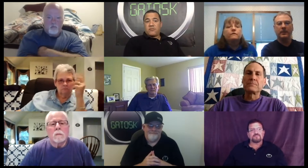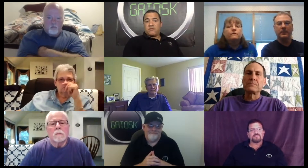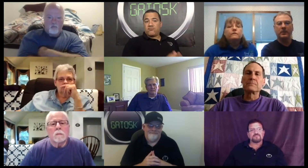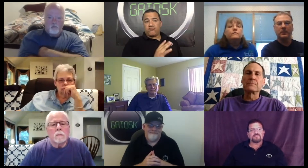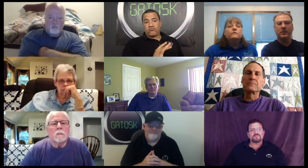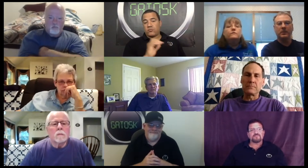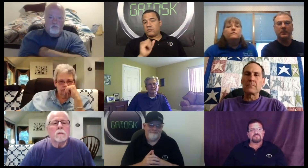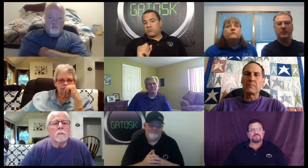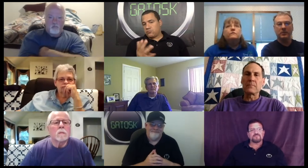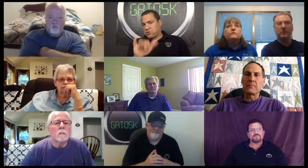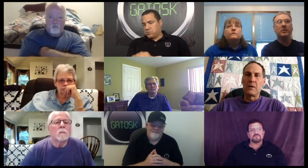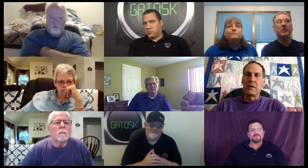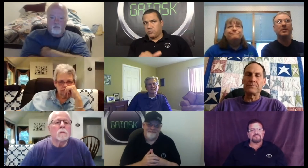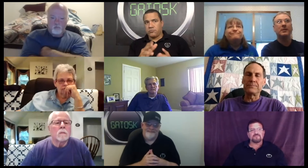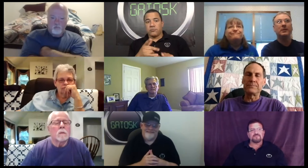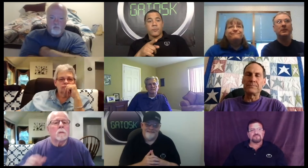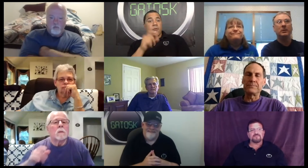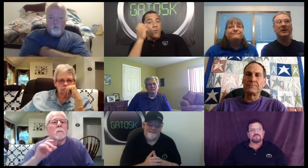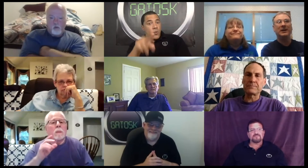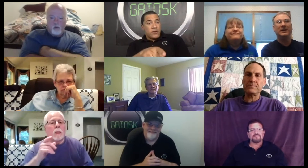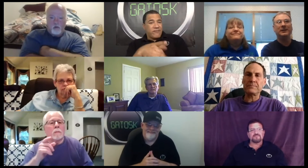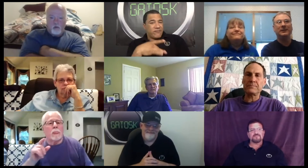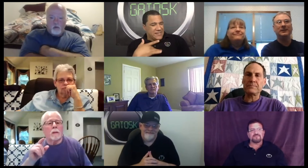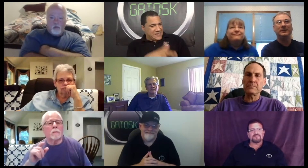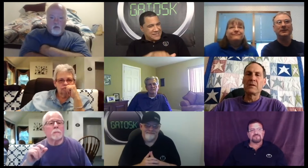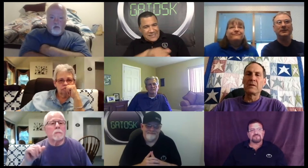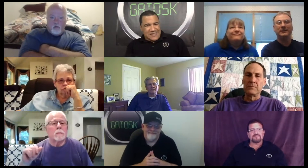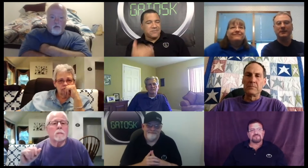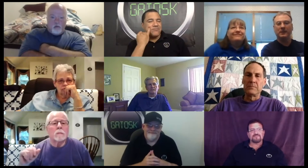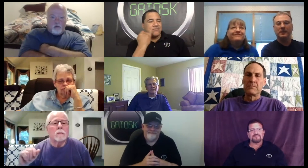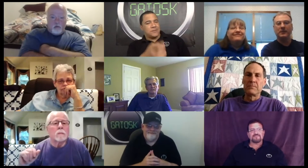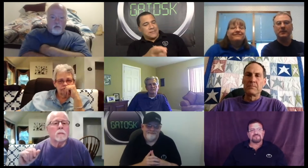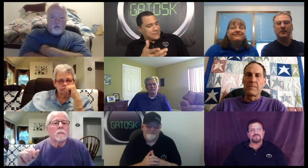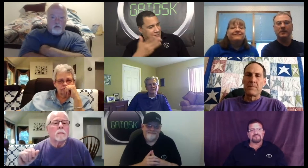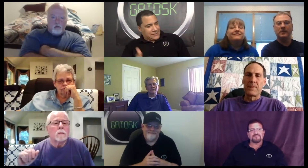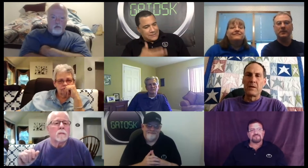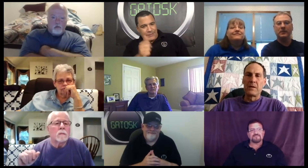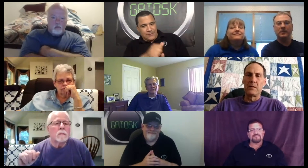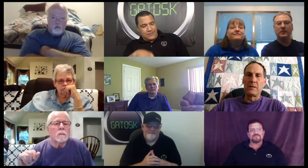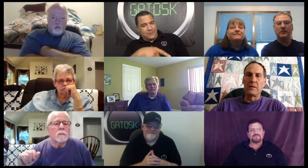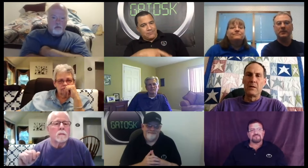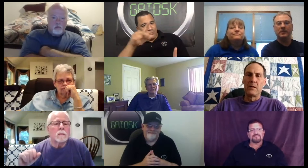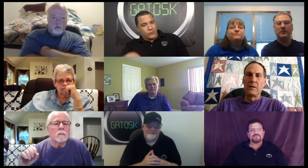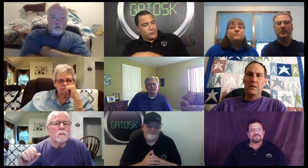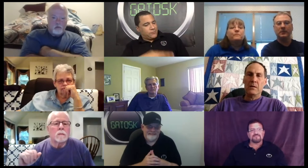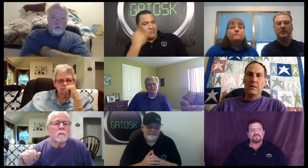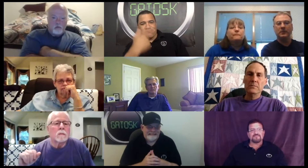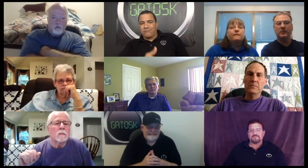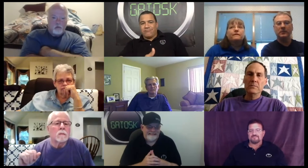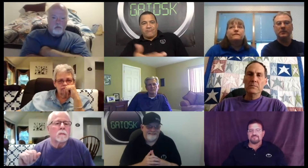return. So yeah. Or if they feel like that person is